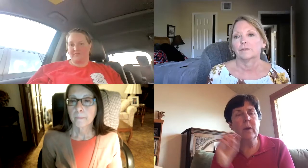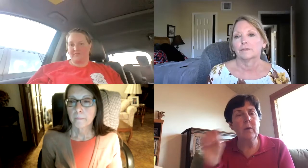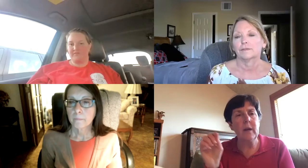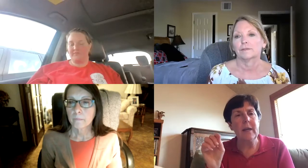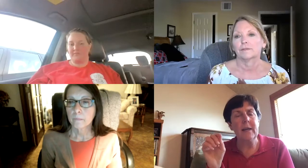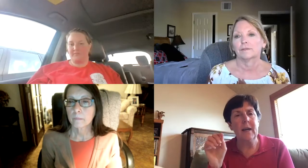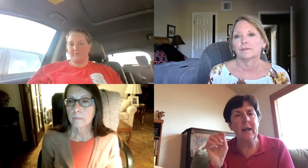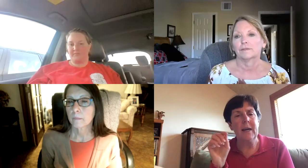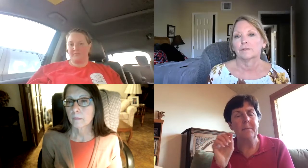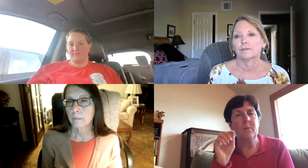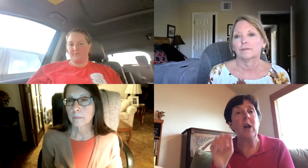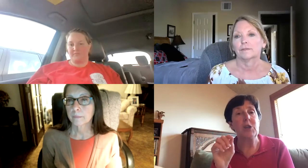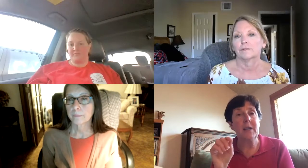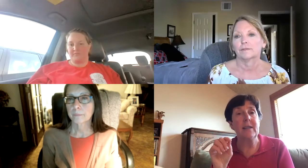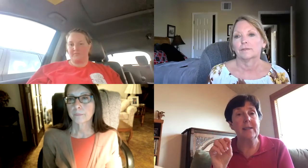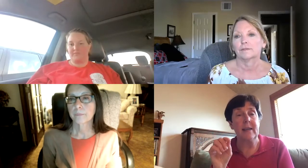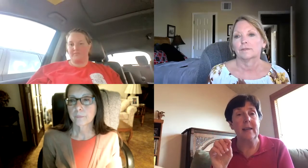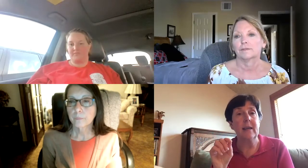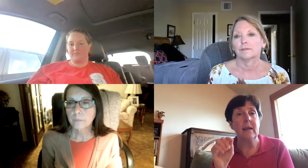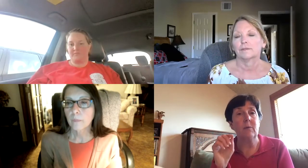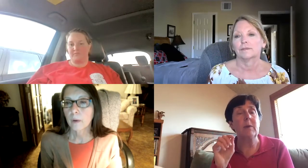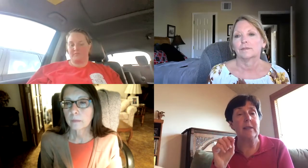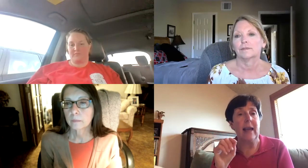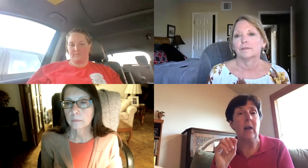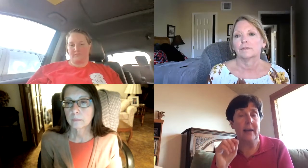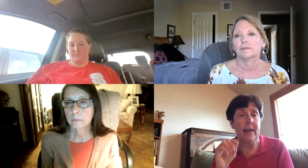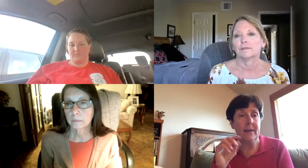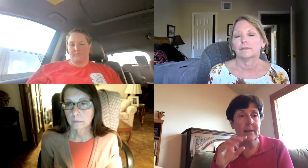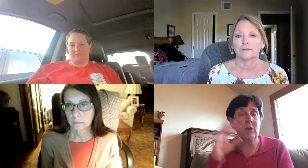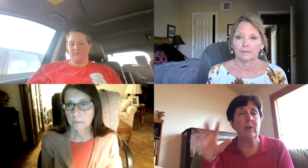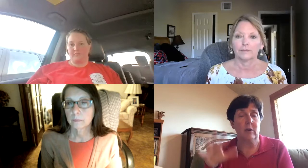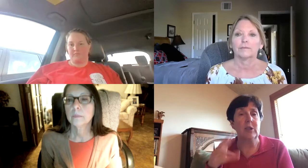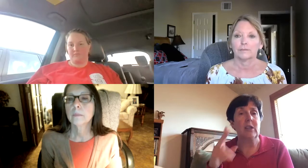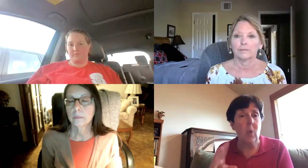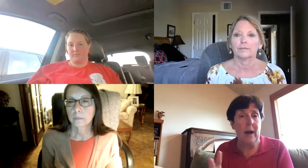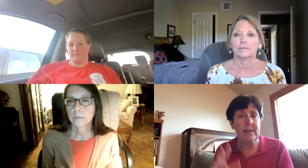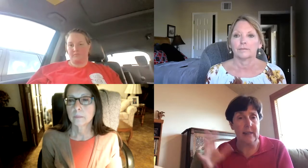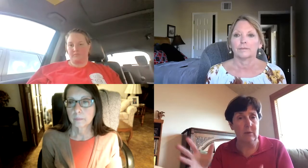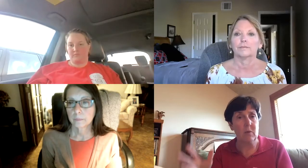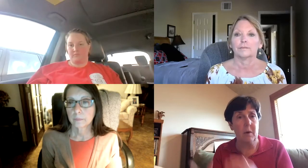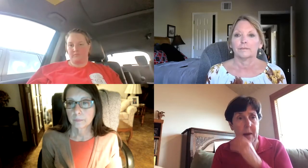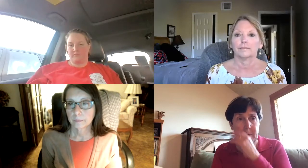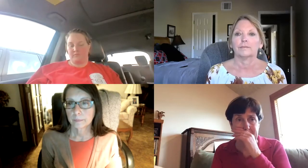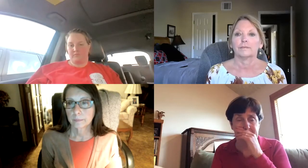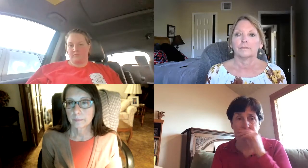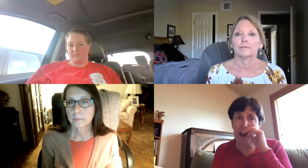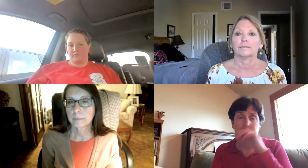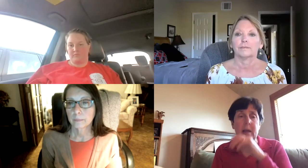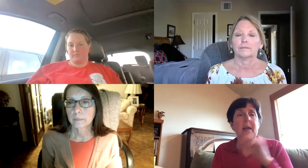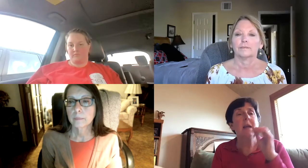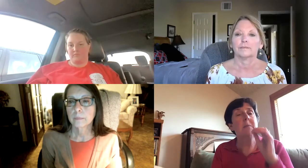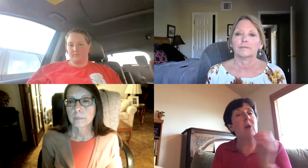When we were in Washington, D.C., and we went to Gallaudet University twice, that was where my parents